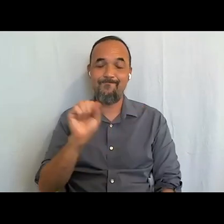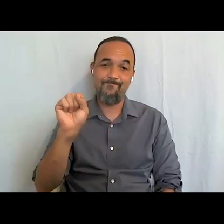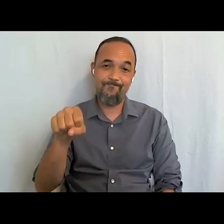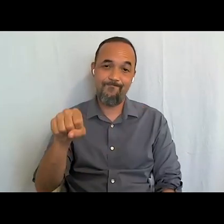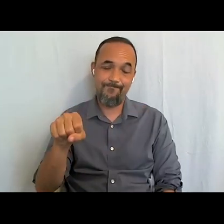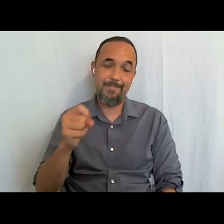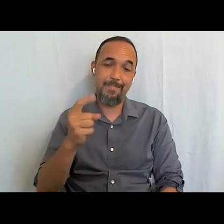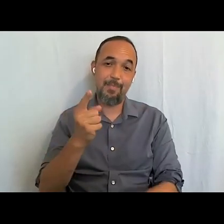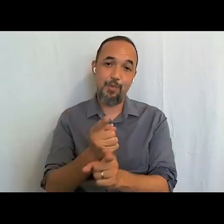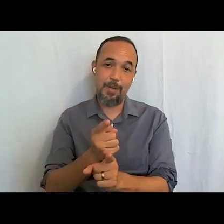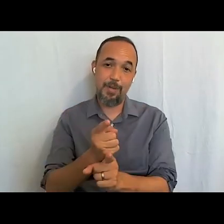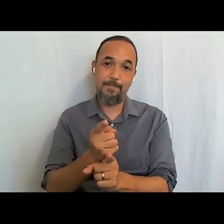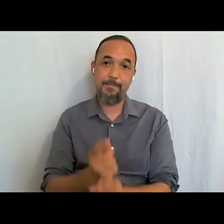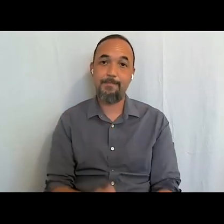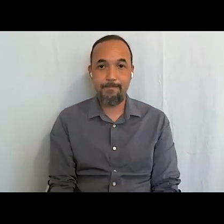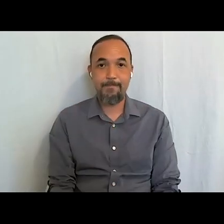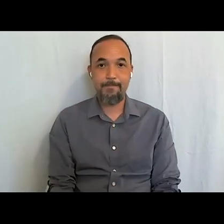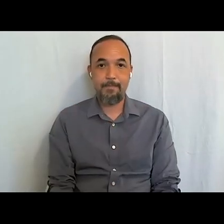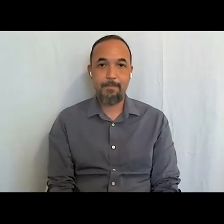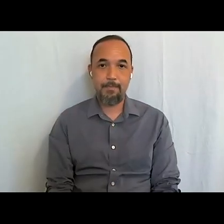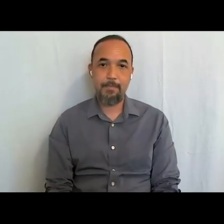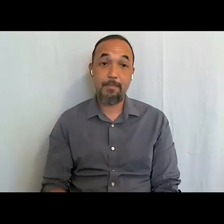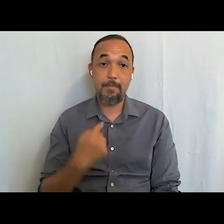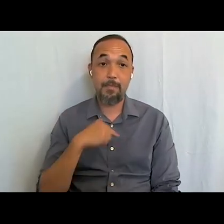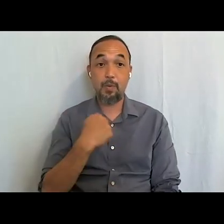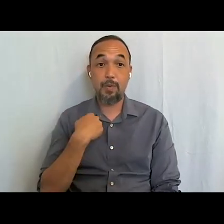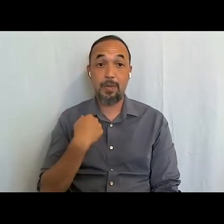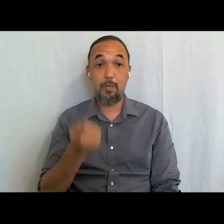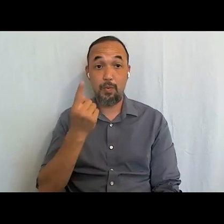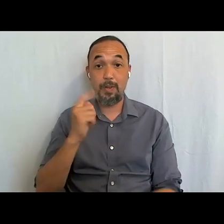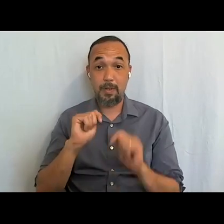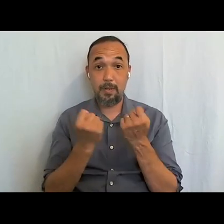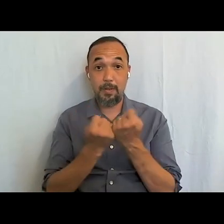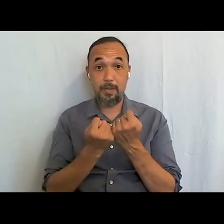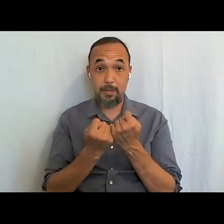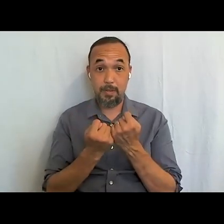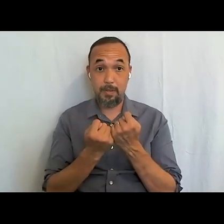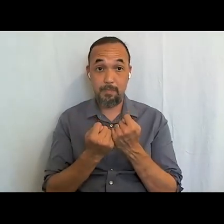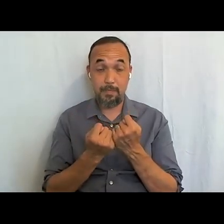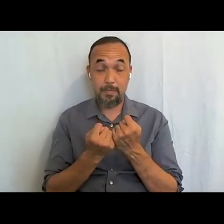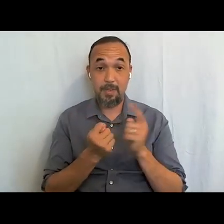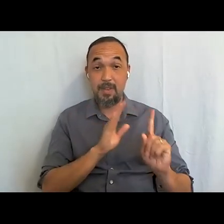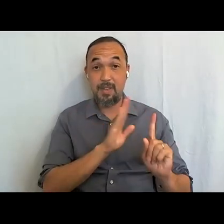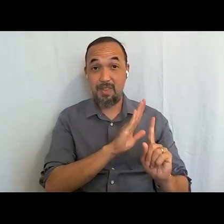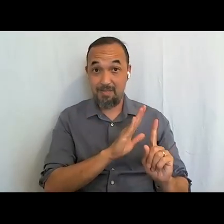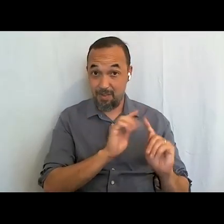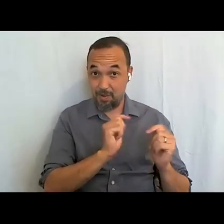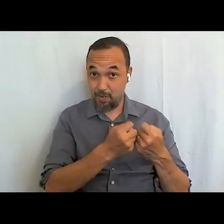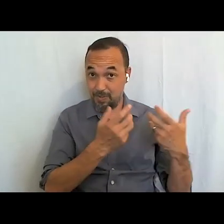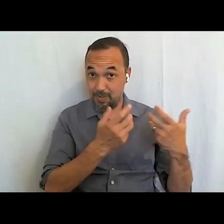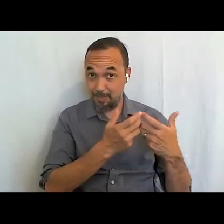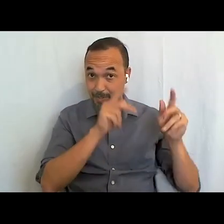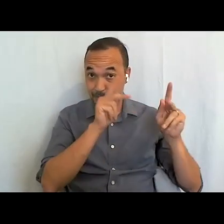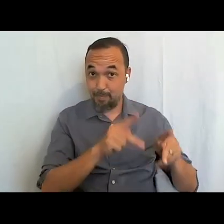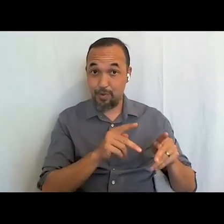We had one team who's had their person on their team that had their house burned down. There's natural disasters.